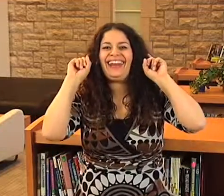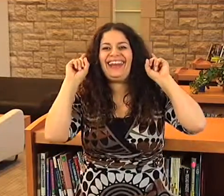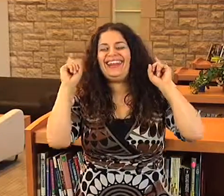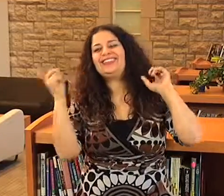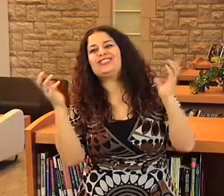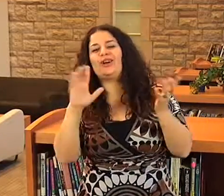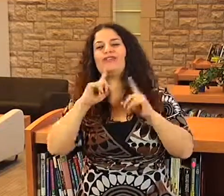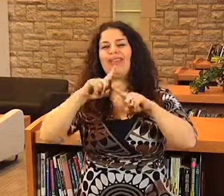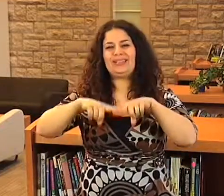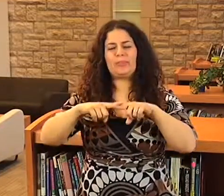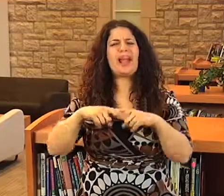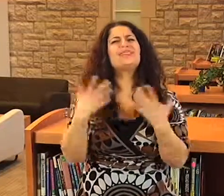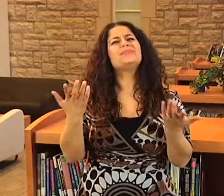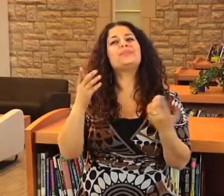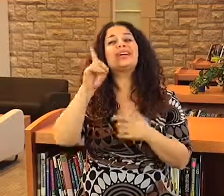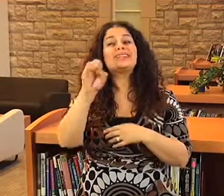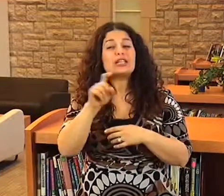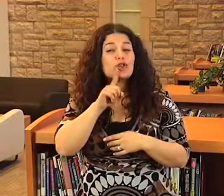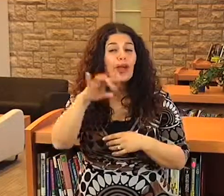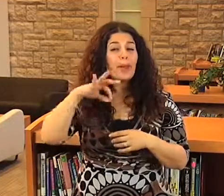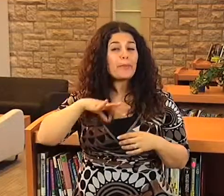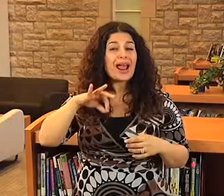the sound, then I put them back on. So it really just depends.